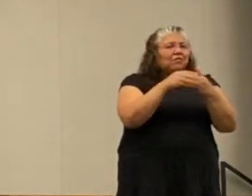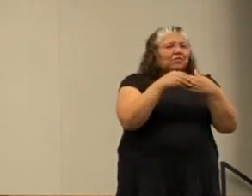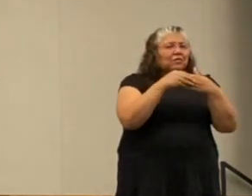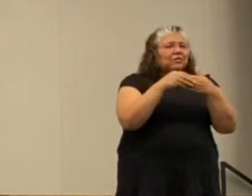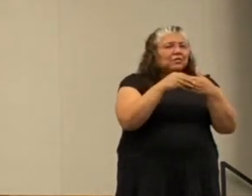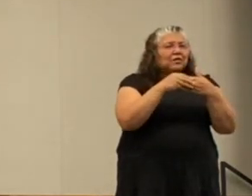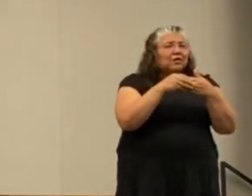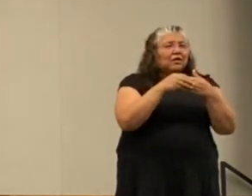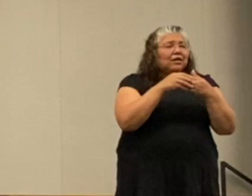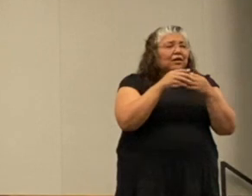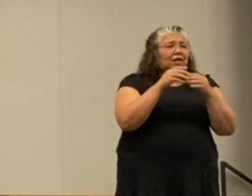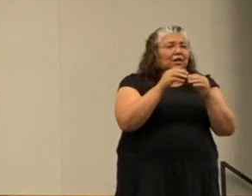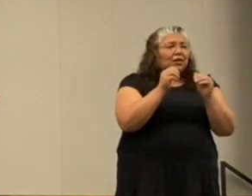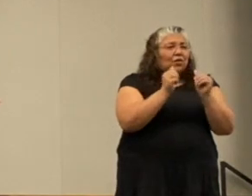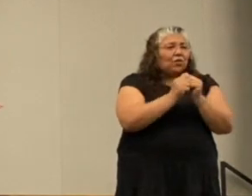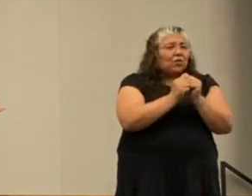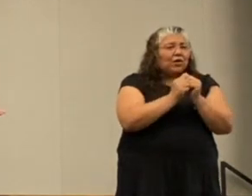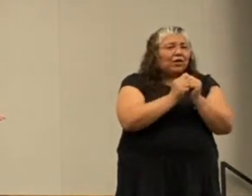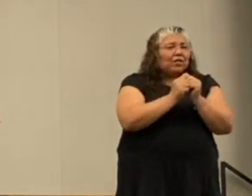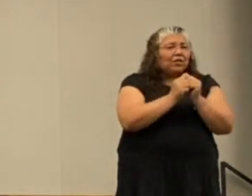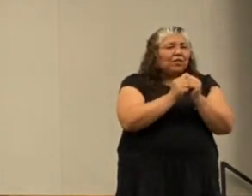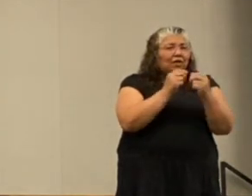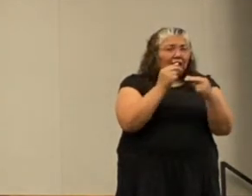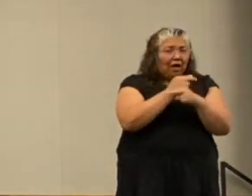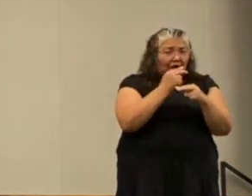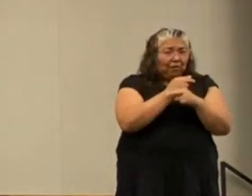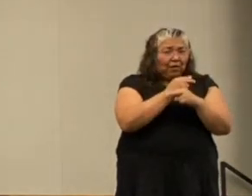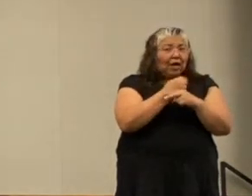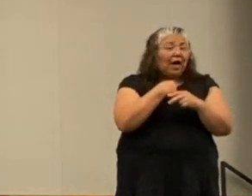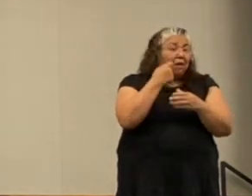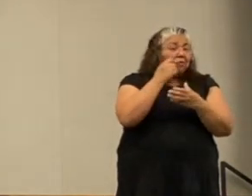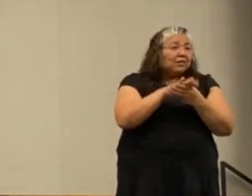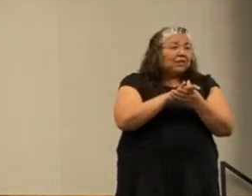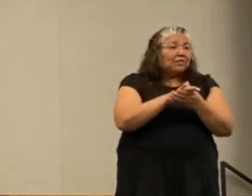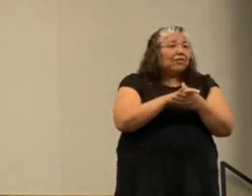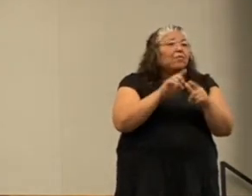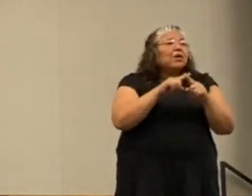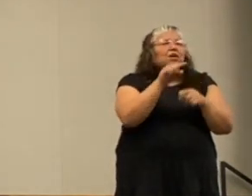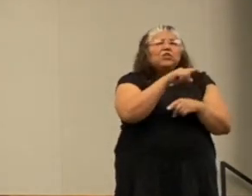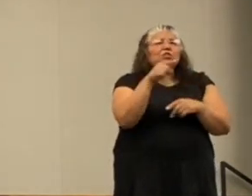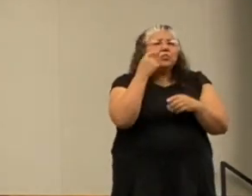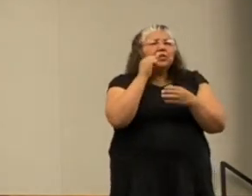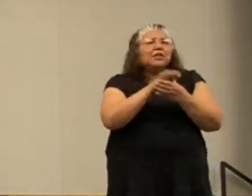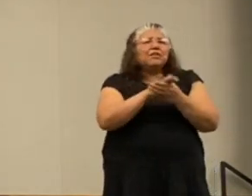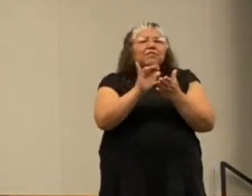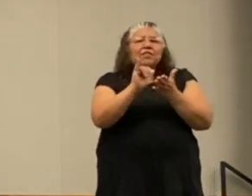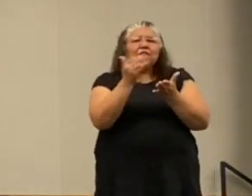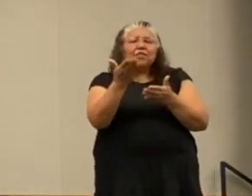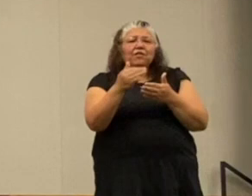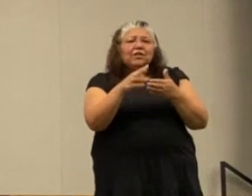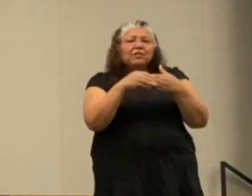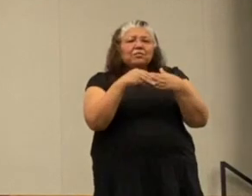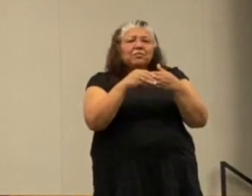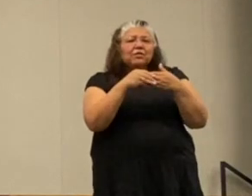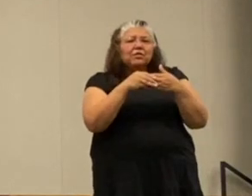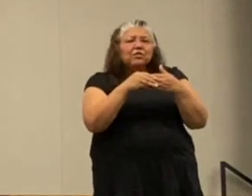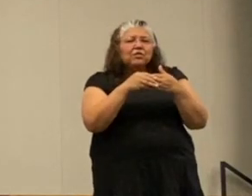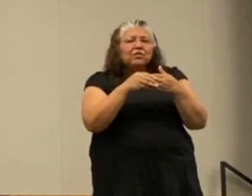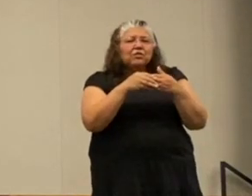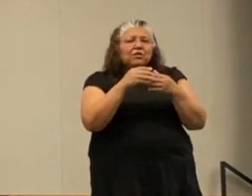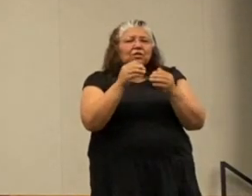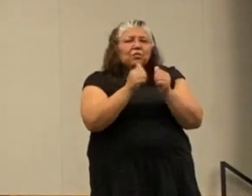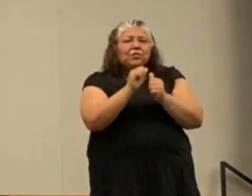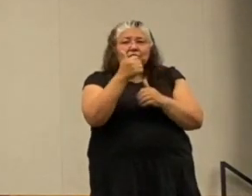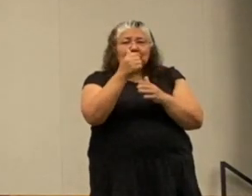it comes to a highway, right? I believe. But do you believe there is leniency when it comes to the Ten